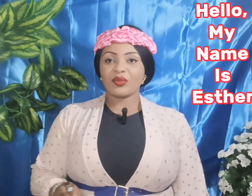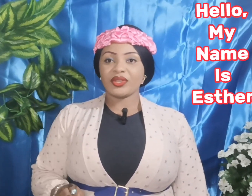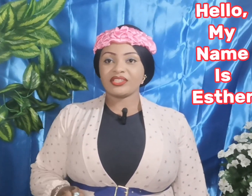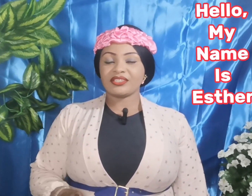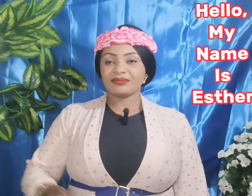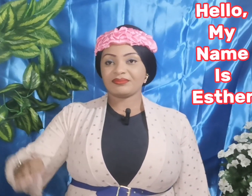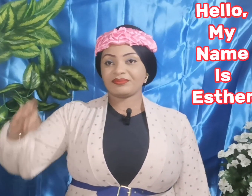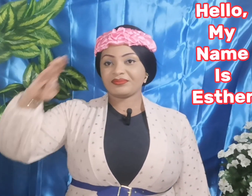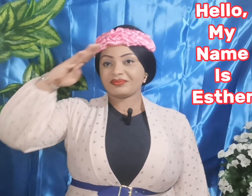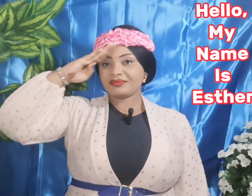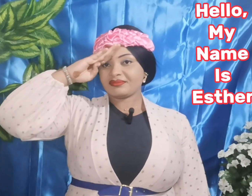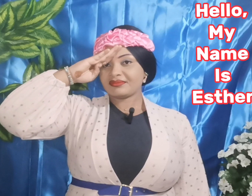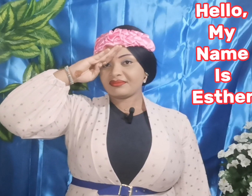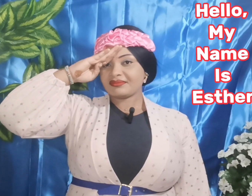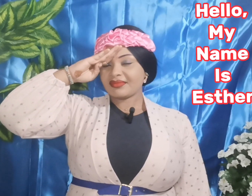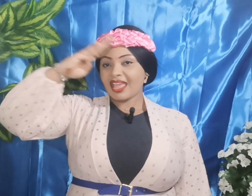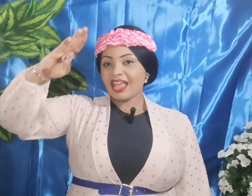language. Hello.